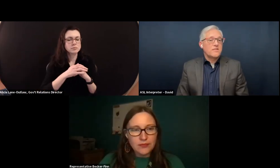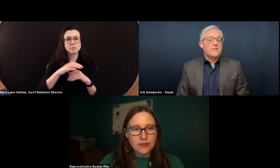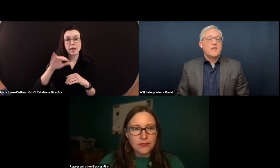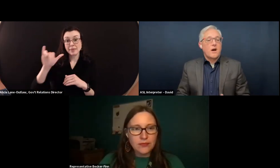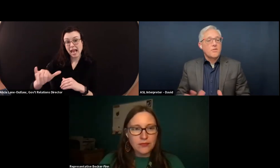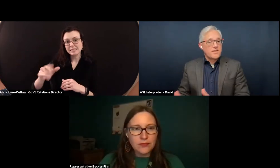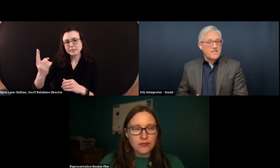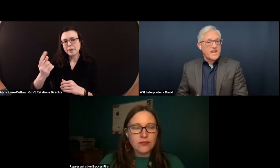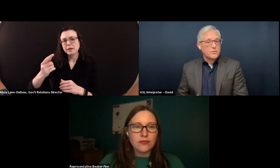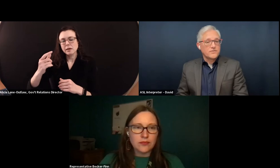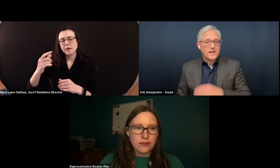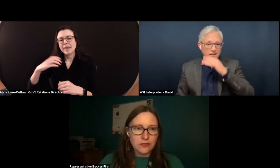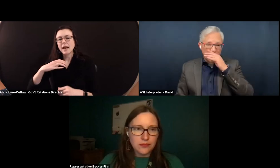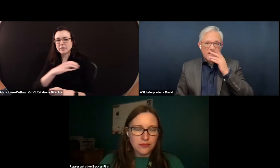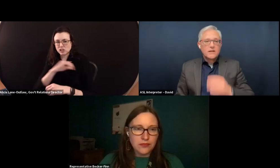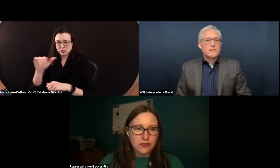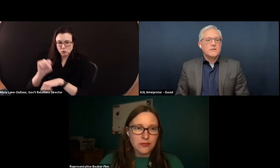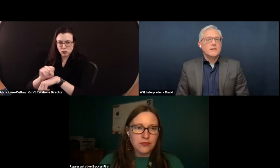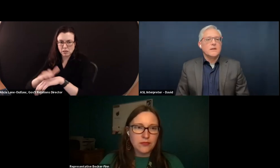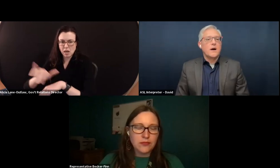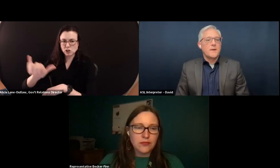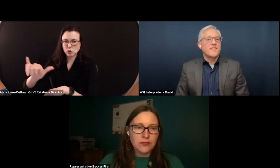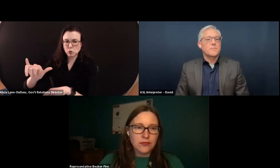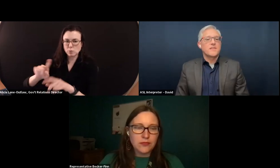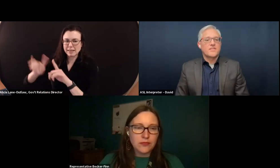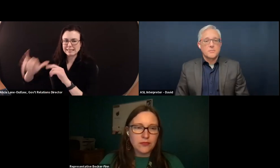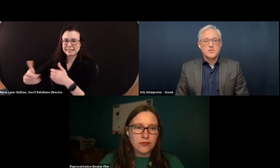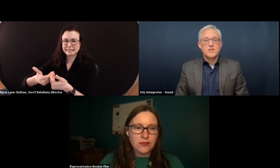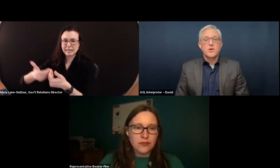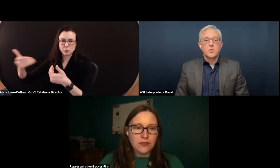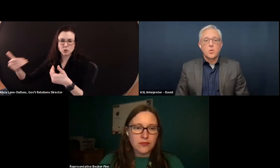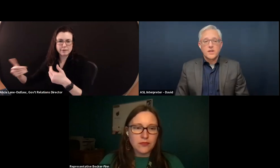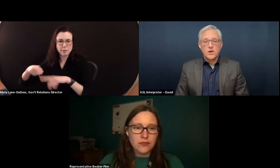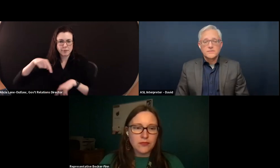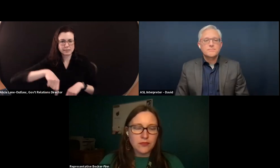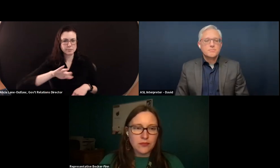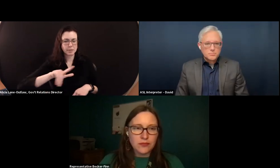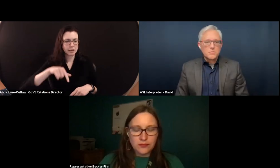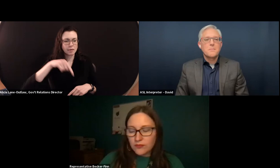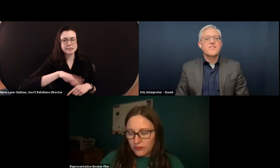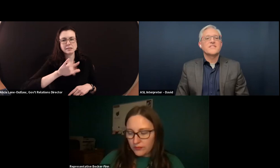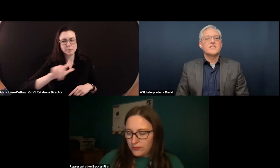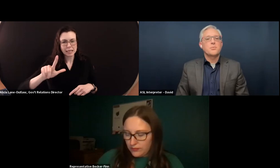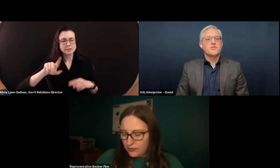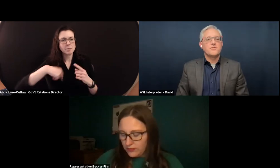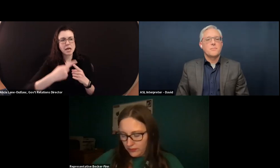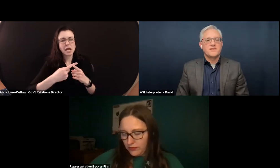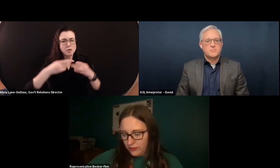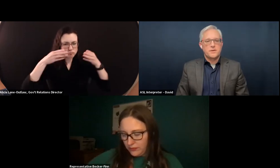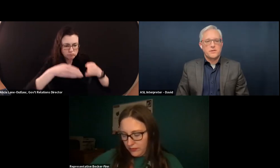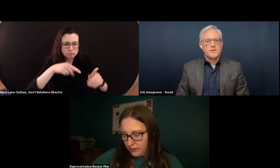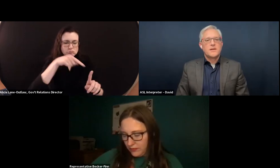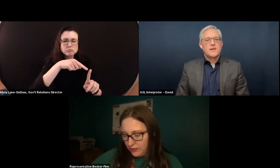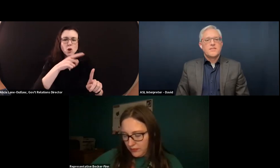interpreters other than in the K-12 setting. And that's something that the commission is also working on, but that's a separate issue from